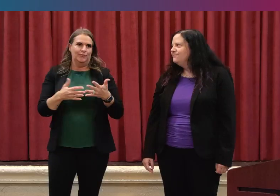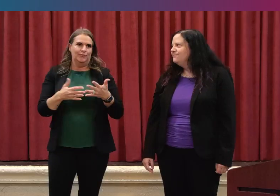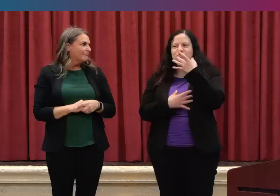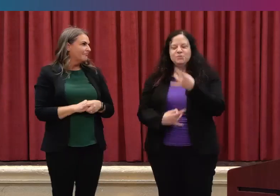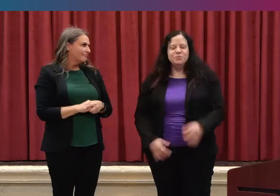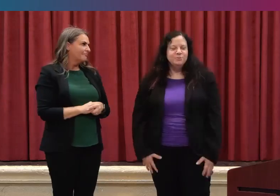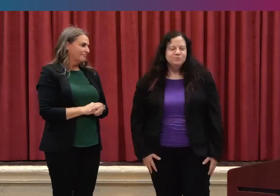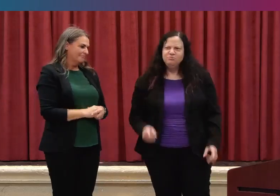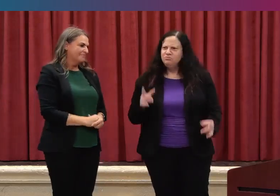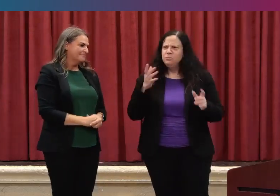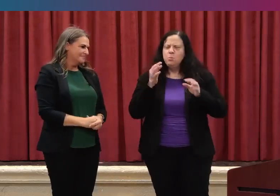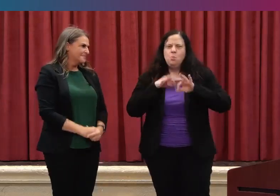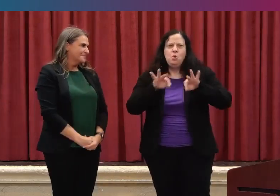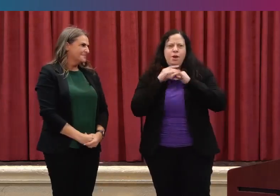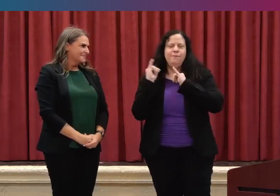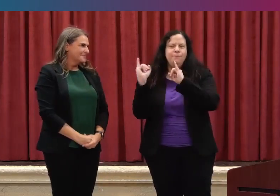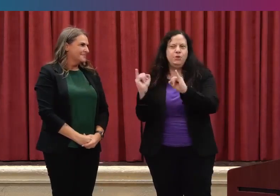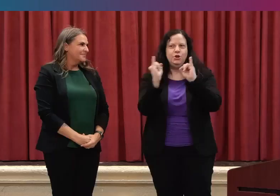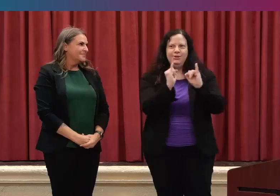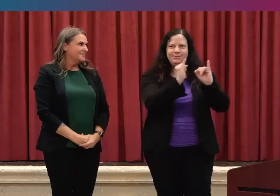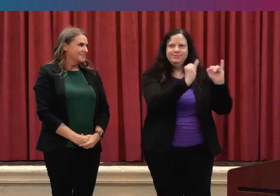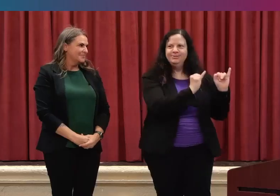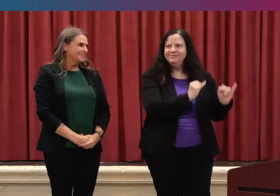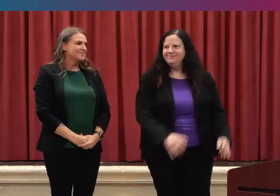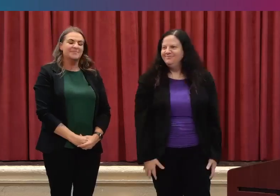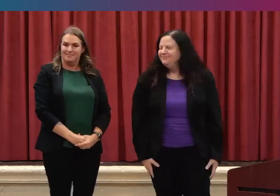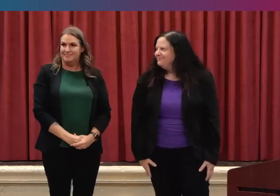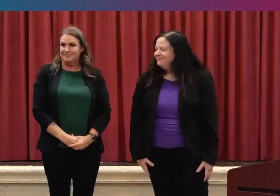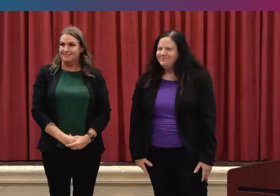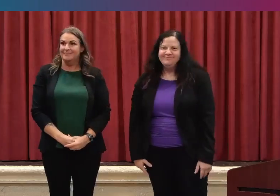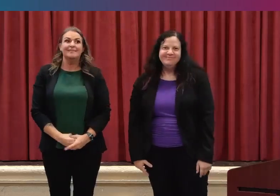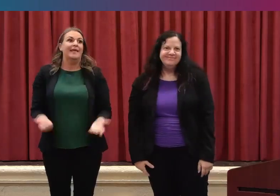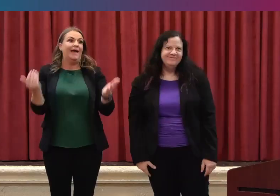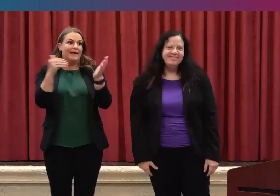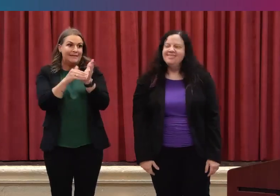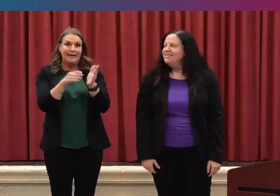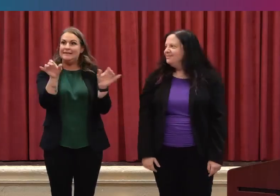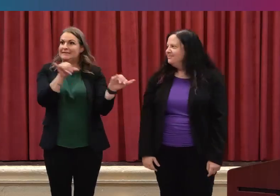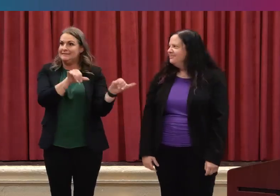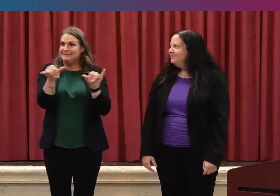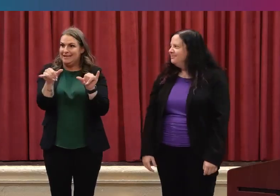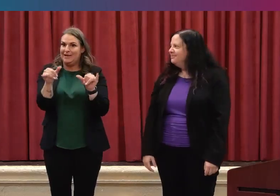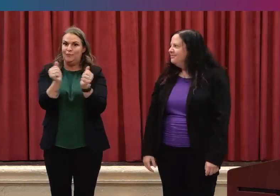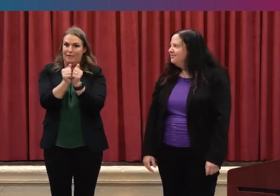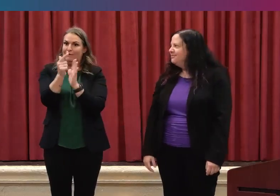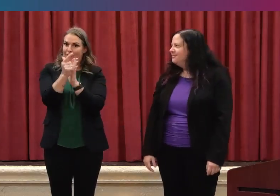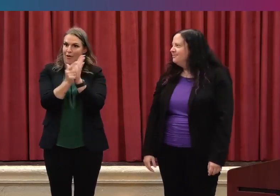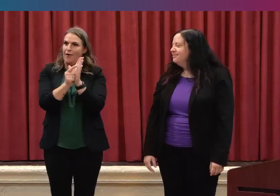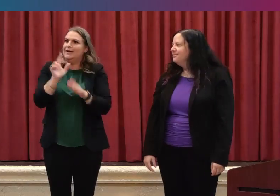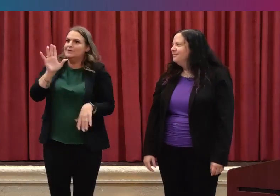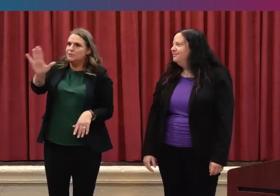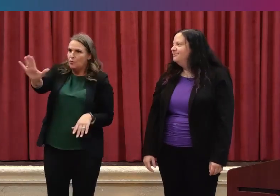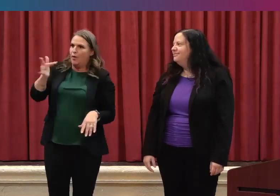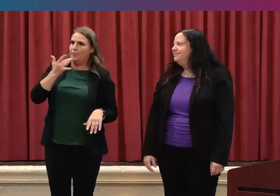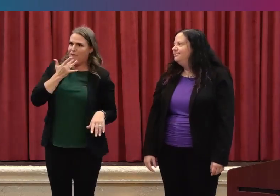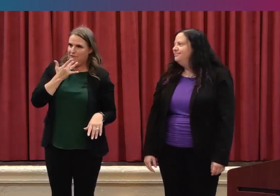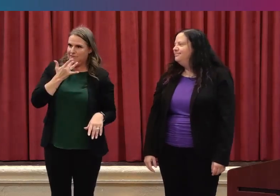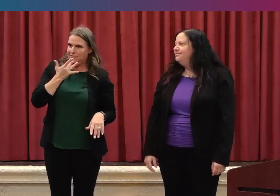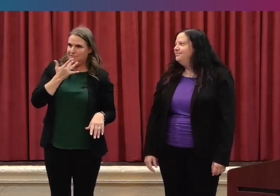it's easier. That's interesting. It's important. It's individual. So. I mean, just remember the